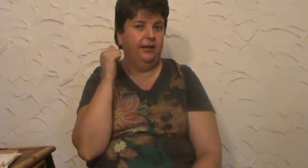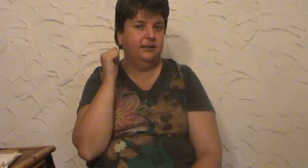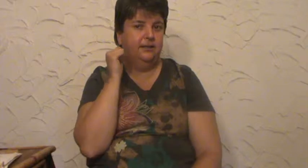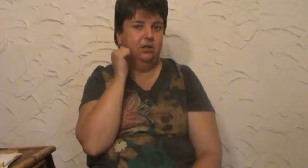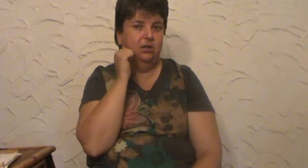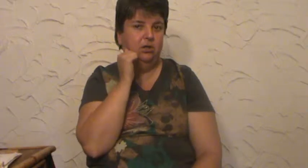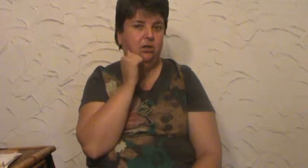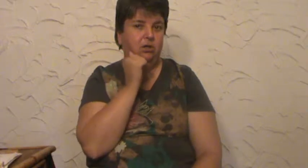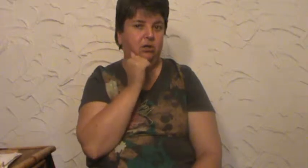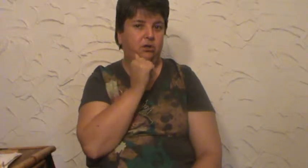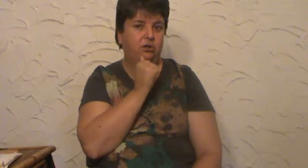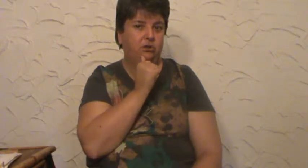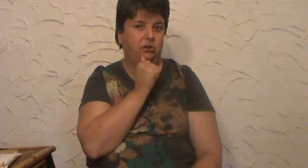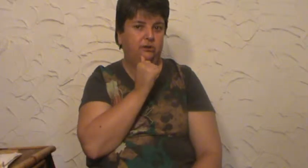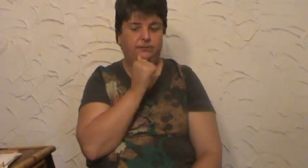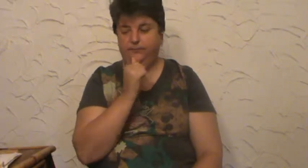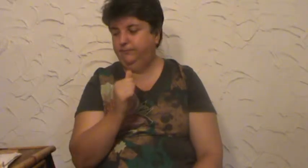Aunt, girl.